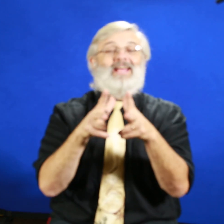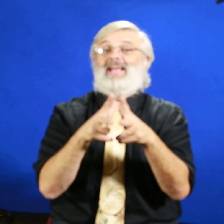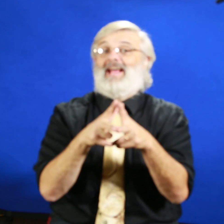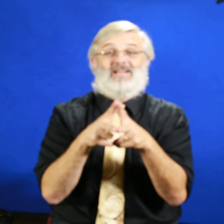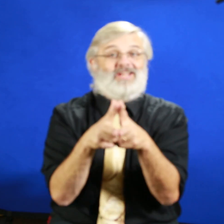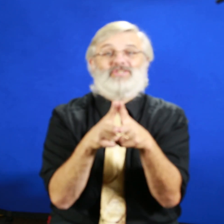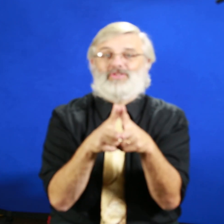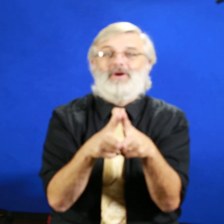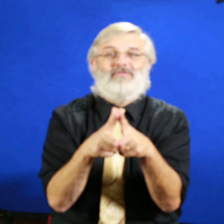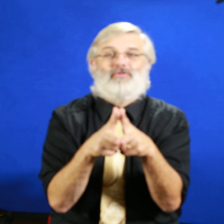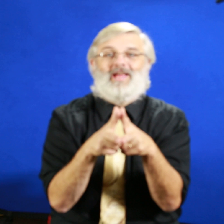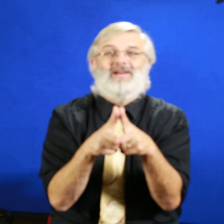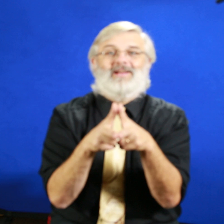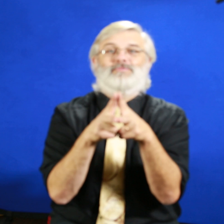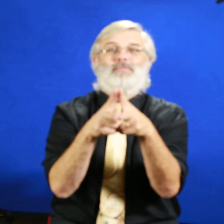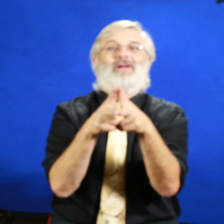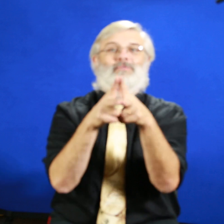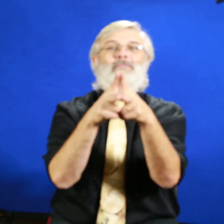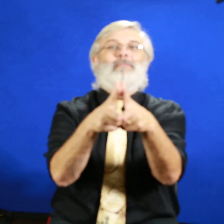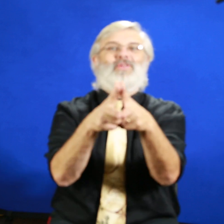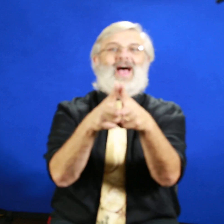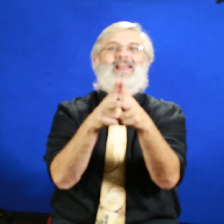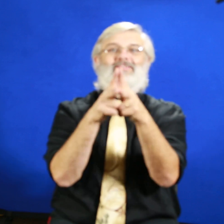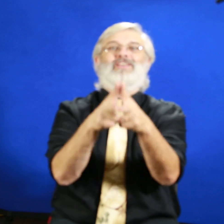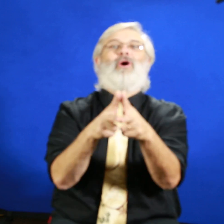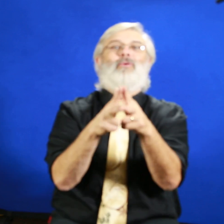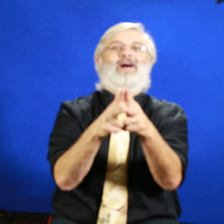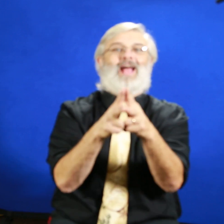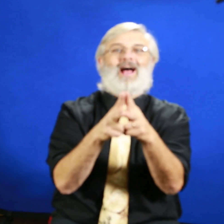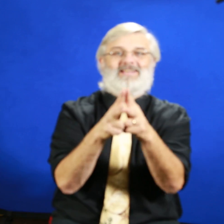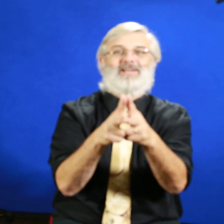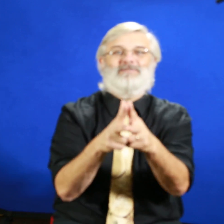teach it 3 and 3, because people can remember that and they know what God did.